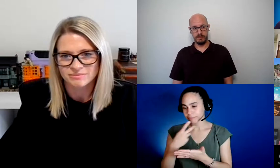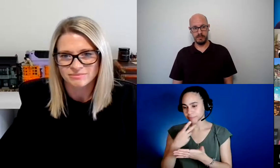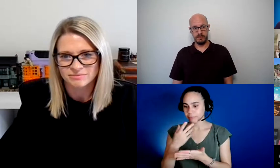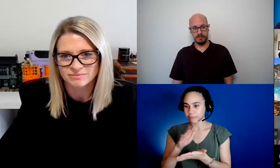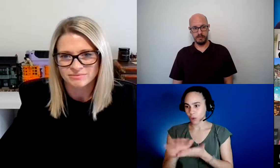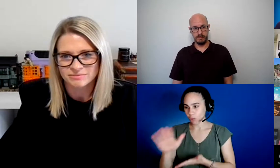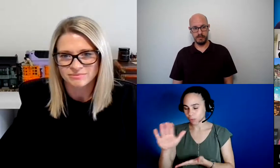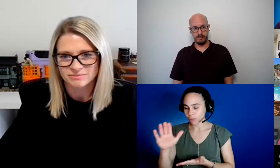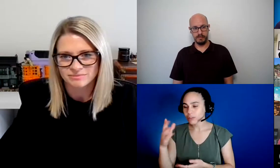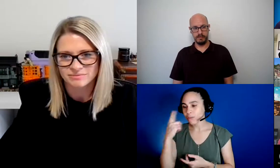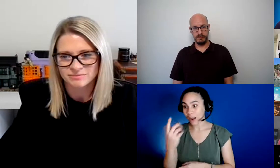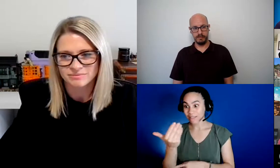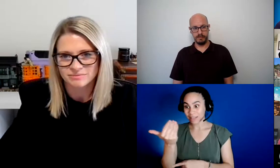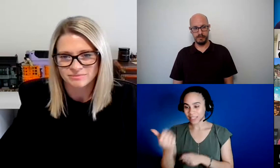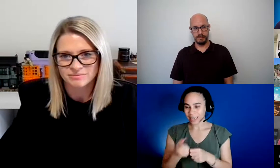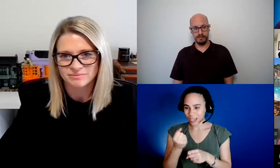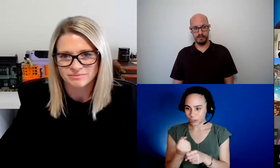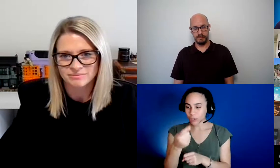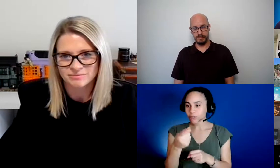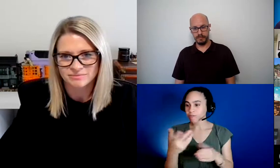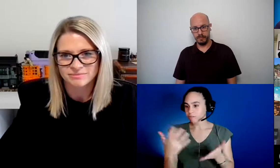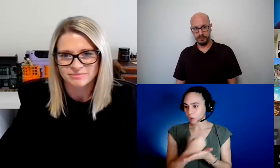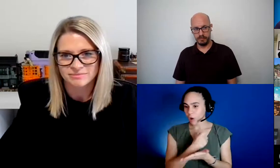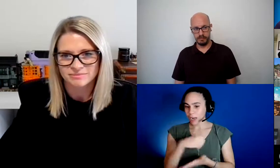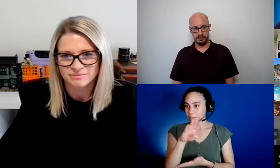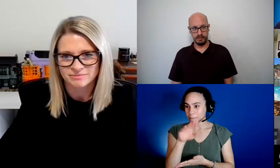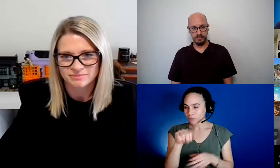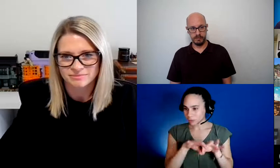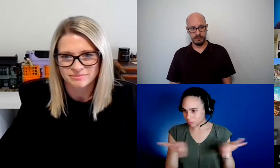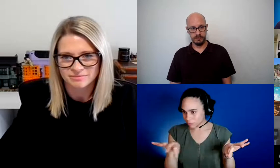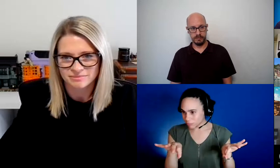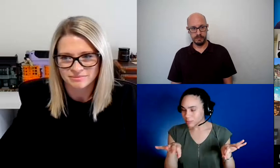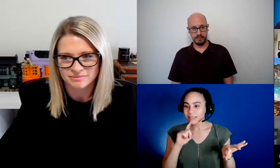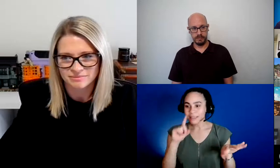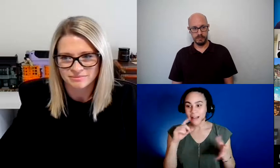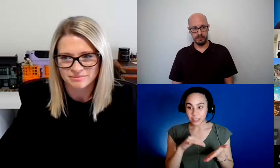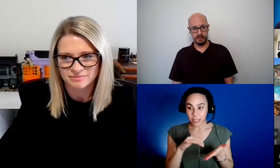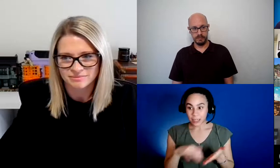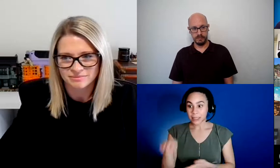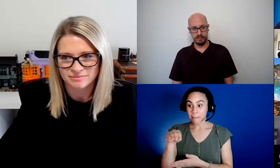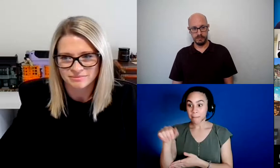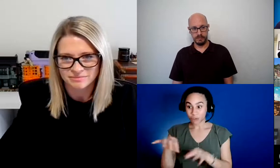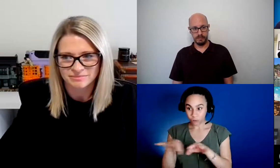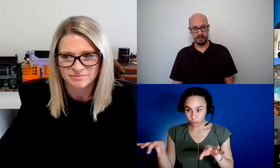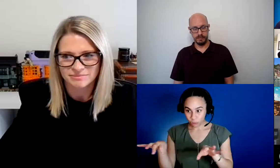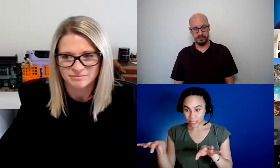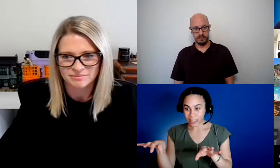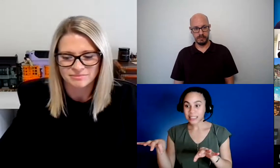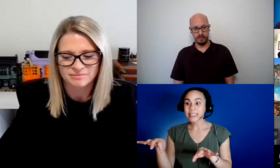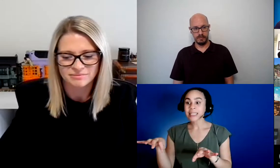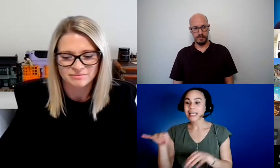Christine earned her Bachelor of Arts degree in deaf studies, her Master's degree in interdisciplinary studies,